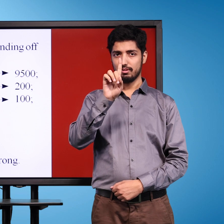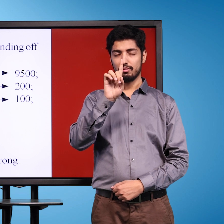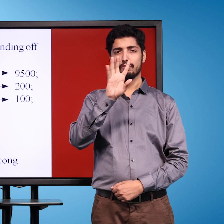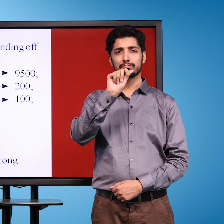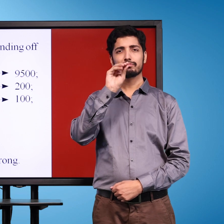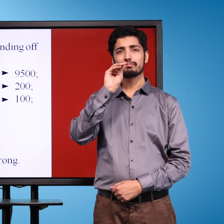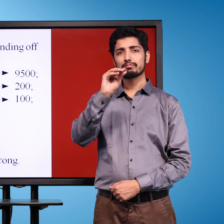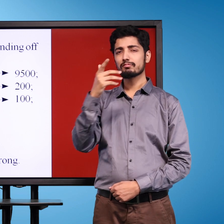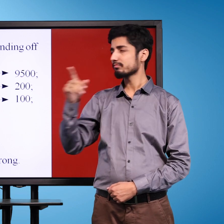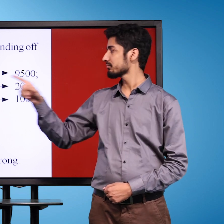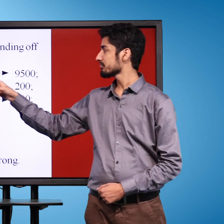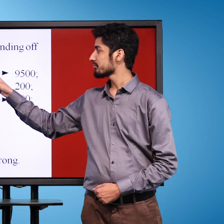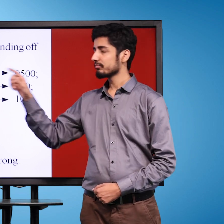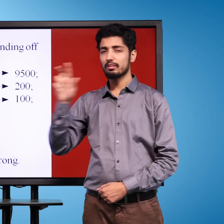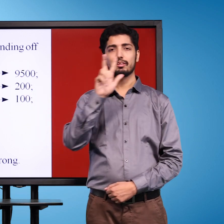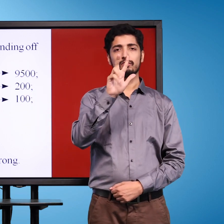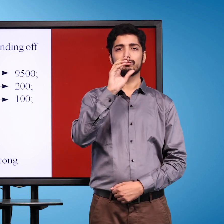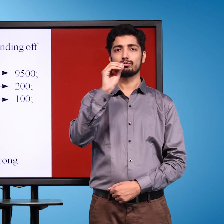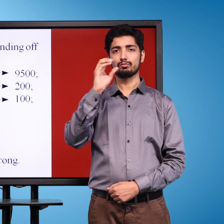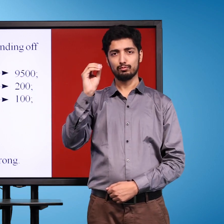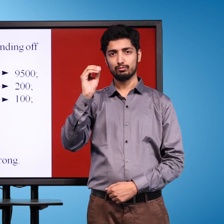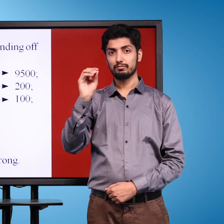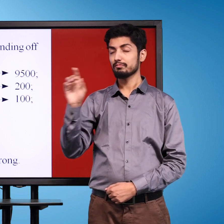"841 as 800.